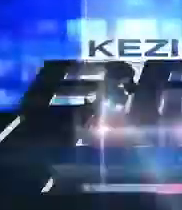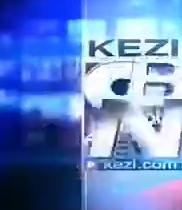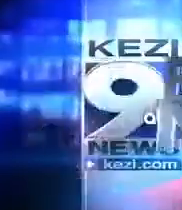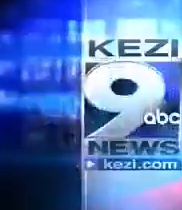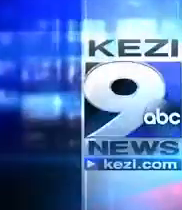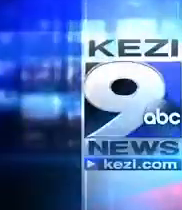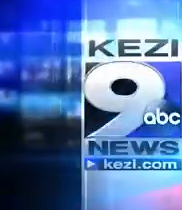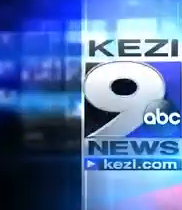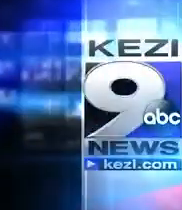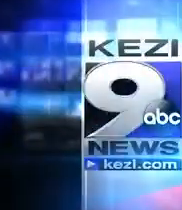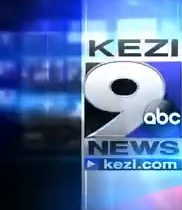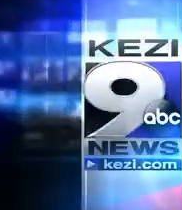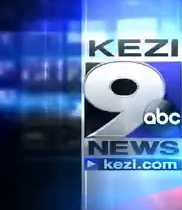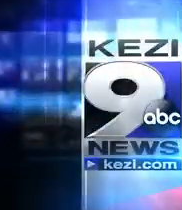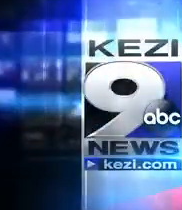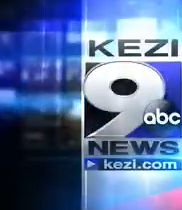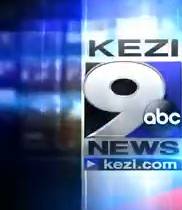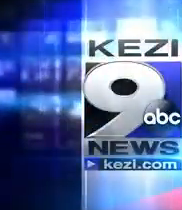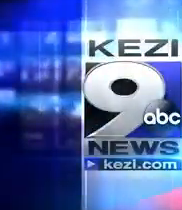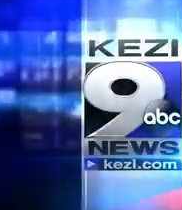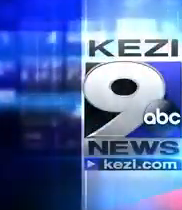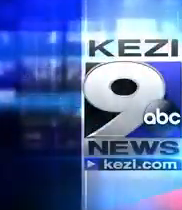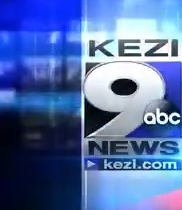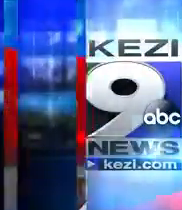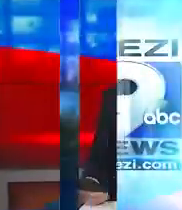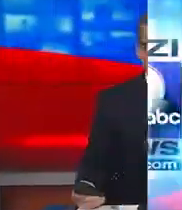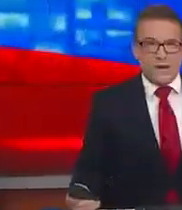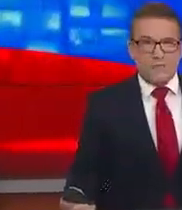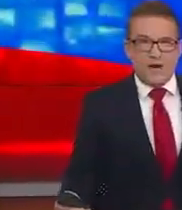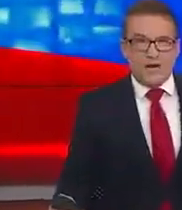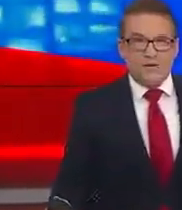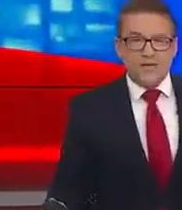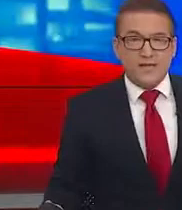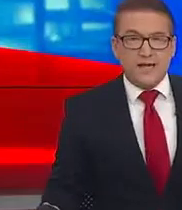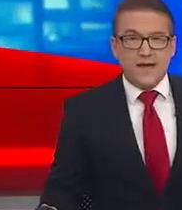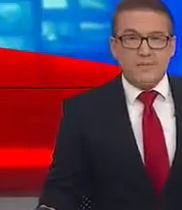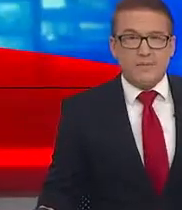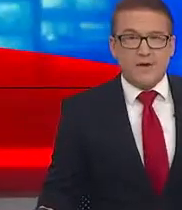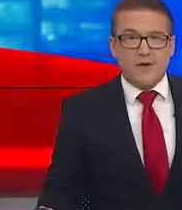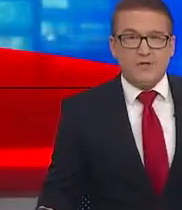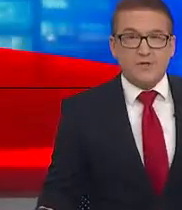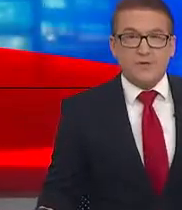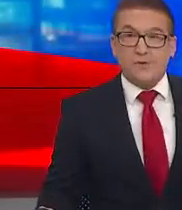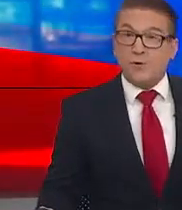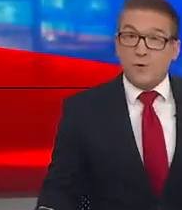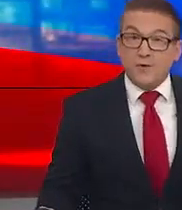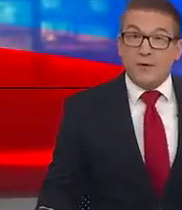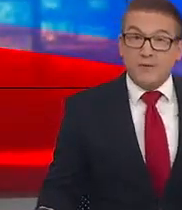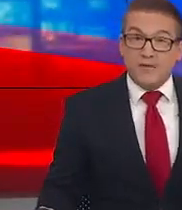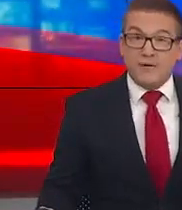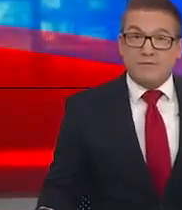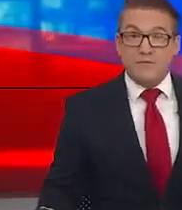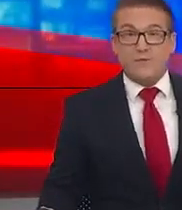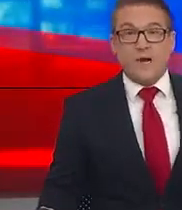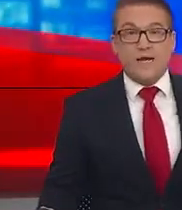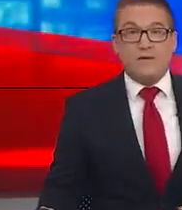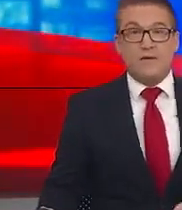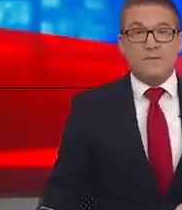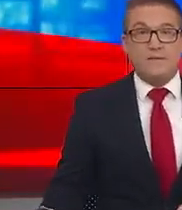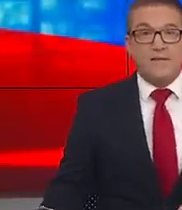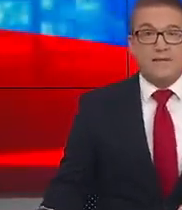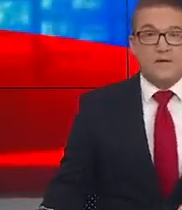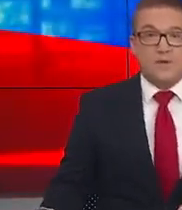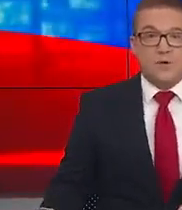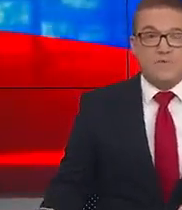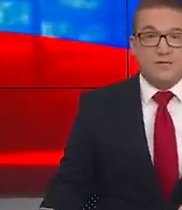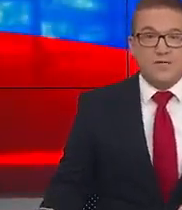This is KEZI 9 News, breaking news. I'm Brian Anderson. Lane County public health officials are holding a press conference right now to